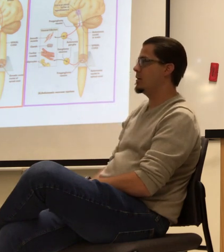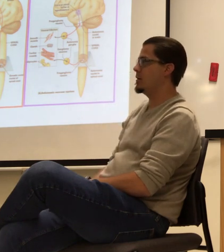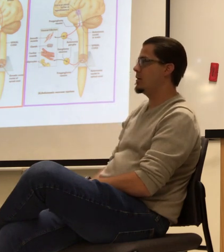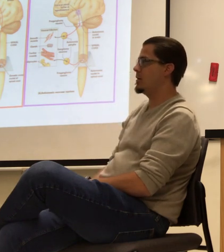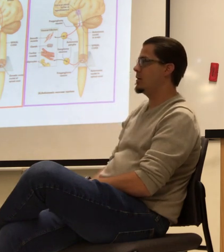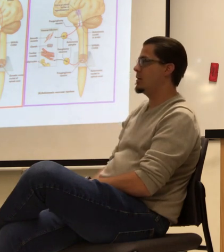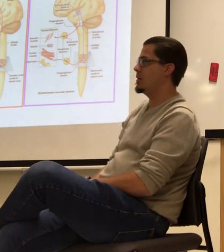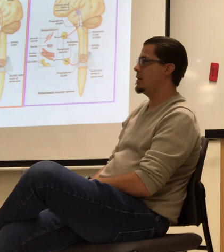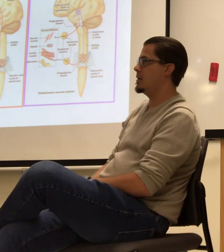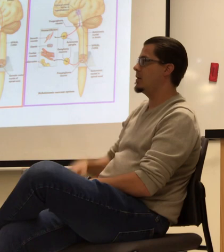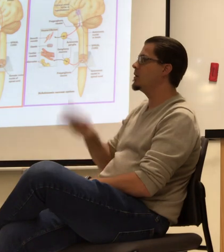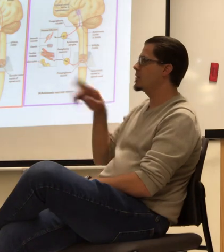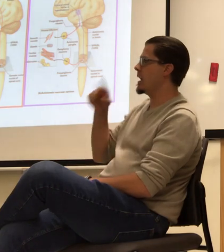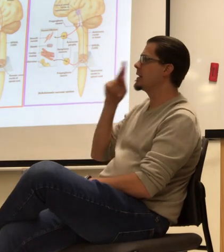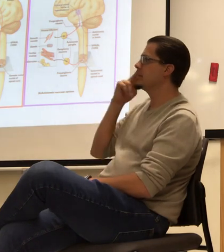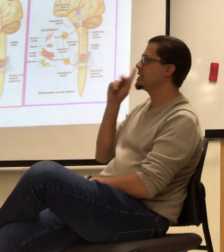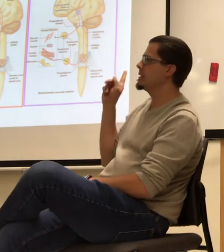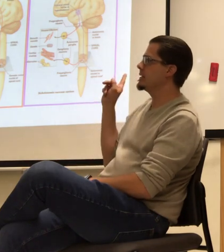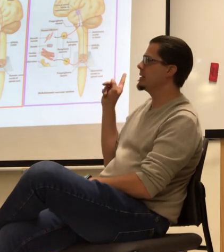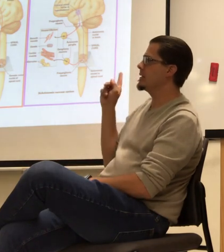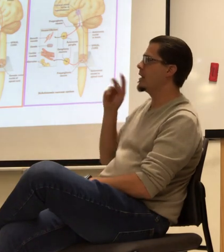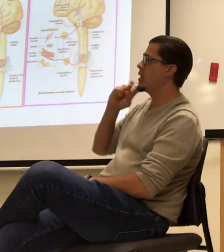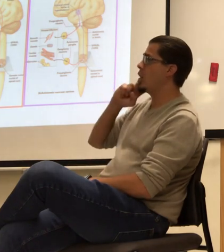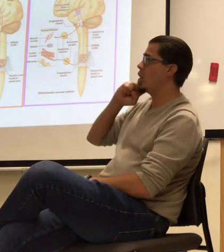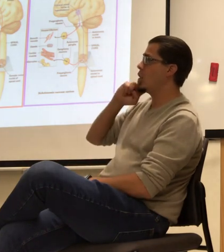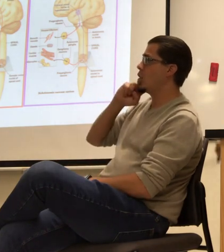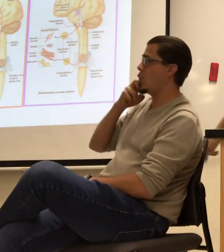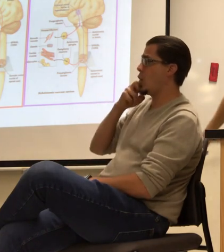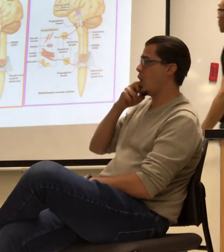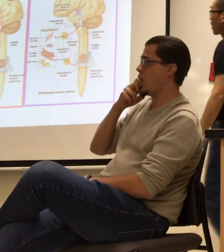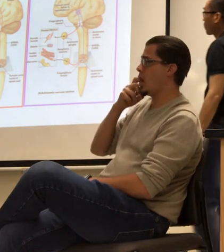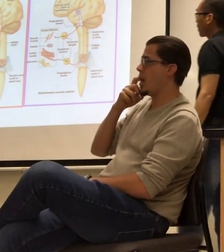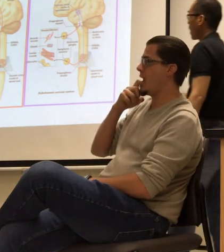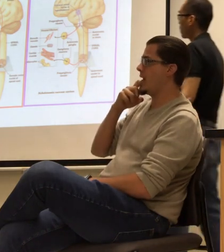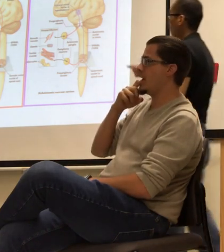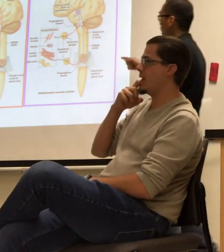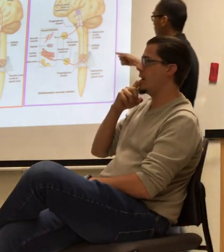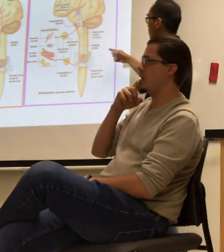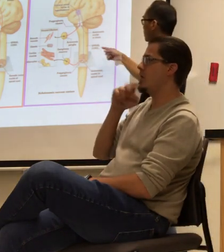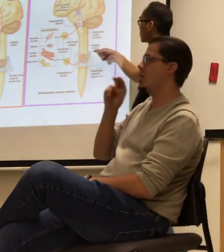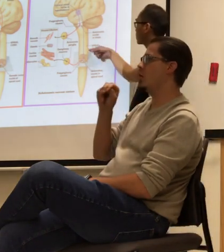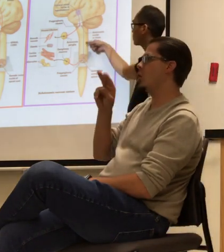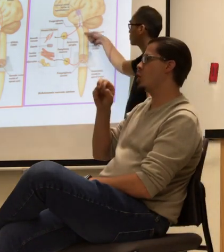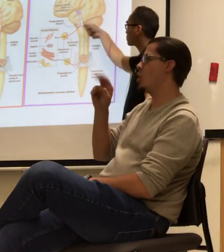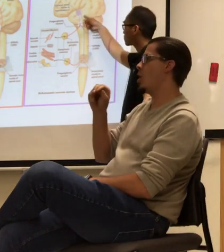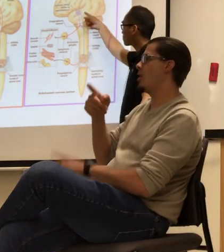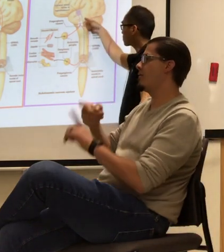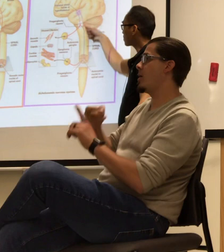and what you can see there, there's a neuron from the hypothalamus,